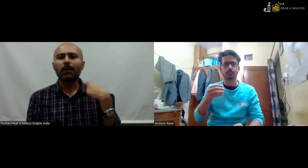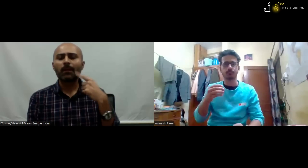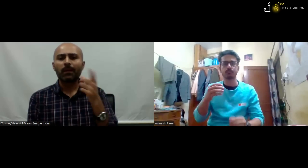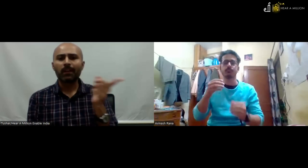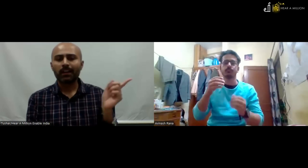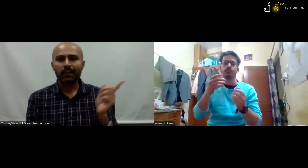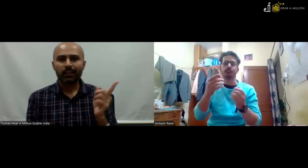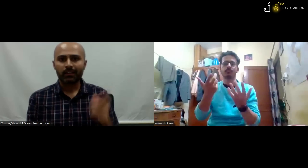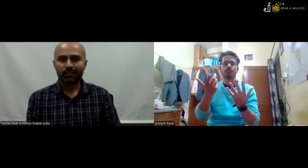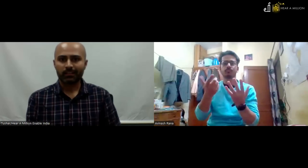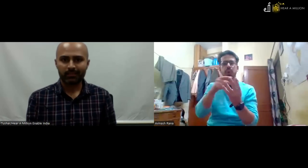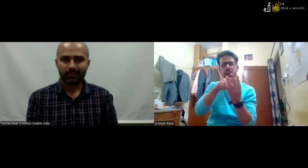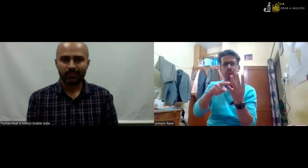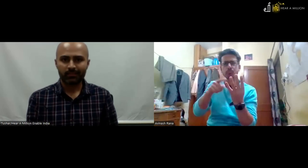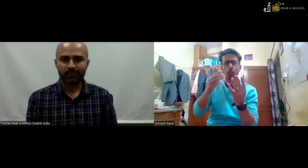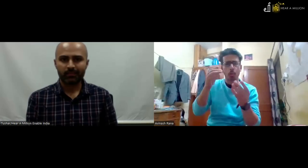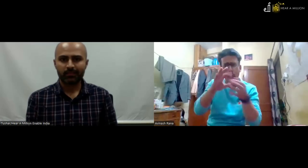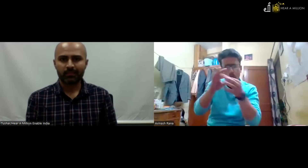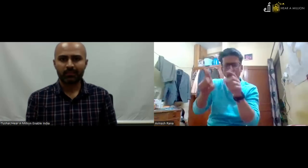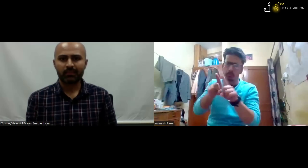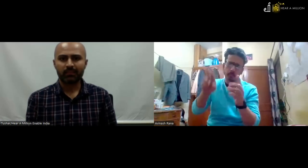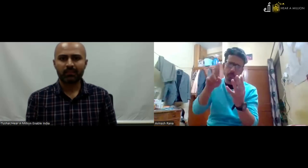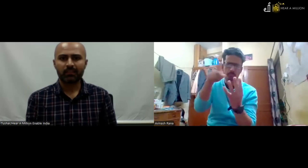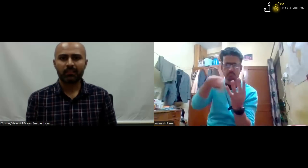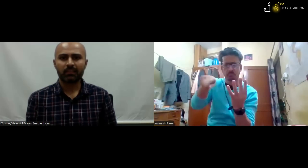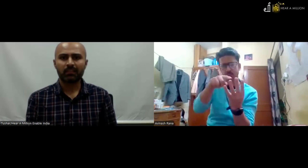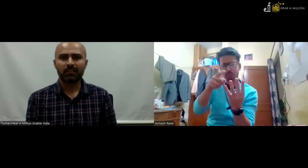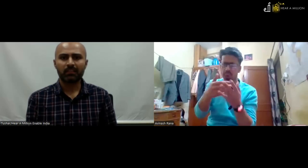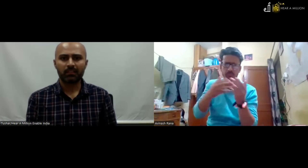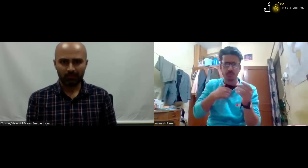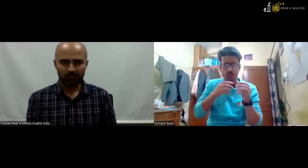Yes. To whom you would like to ask a question?